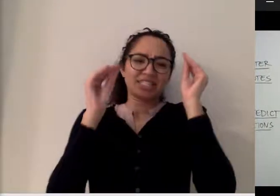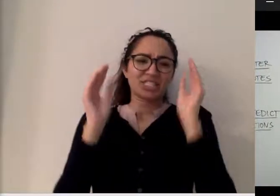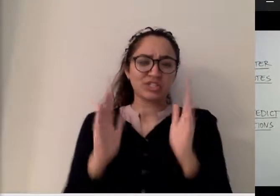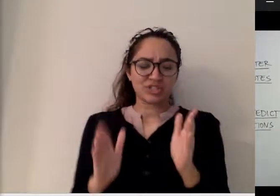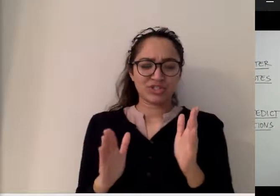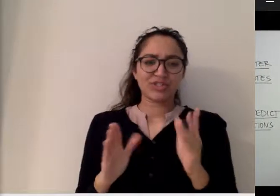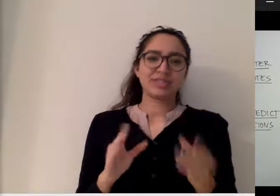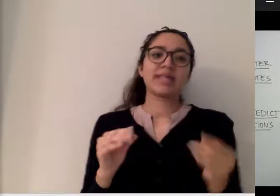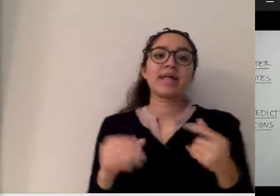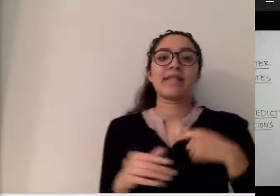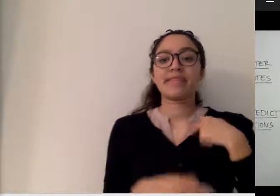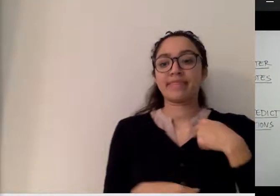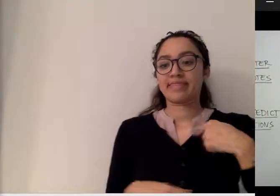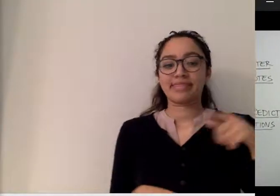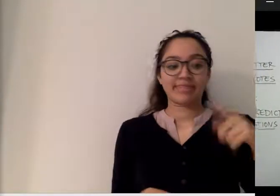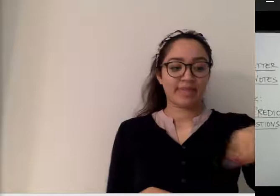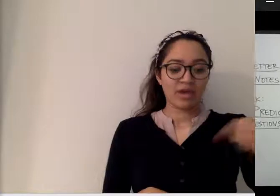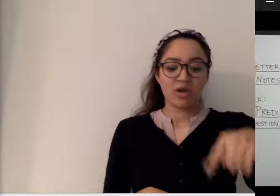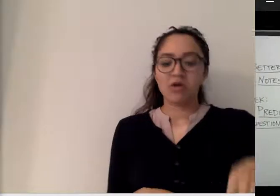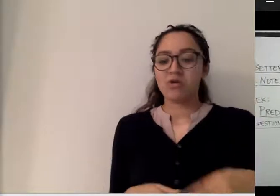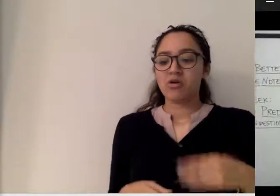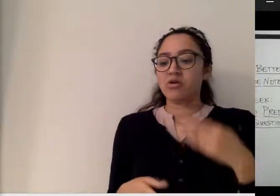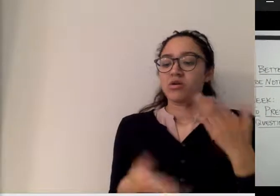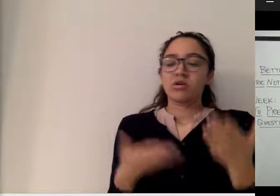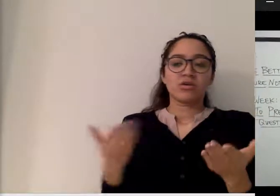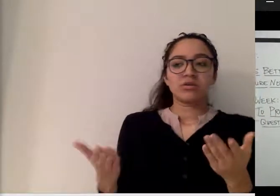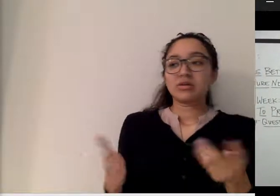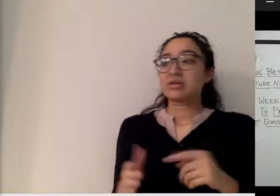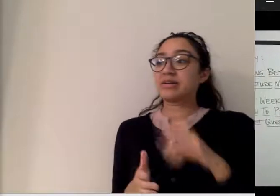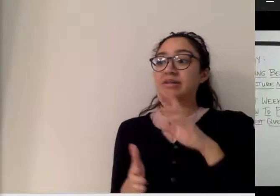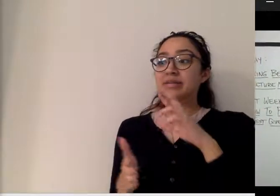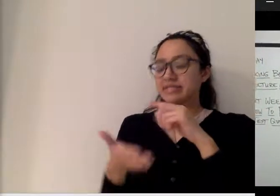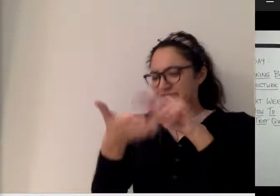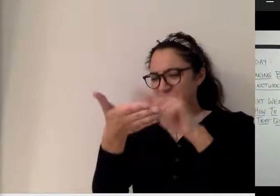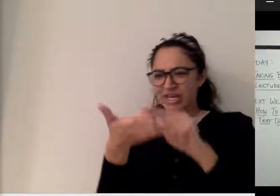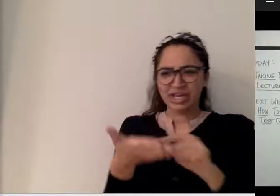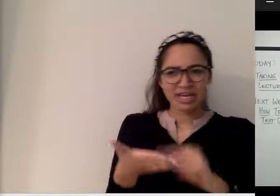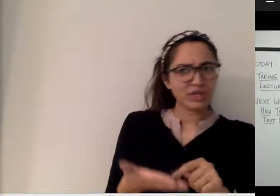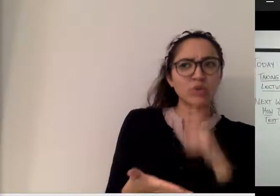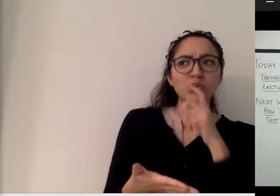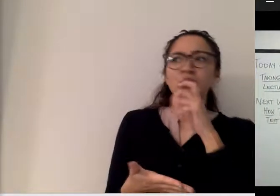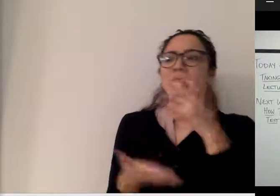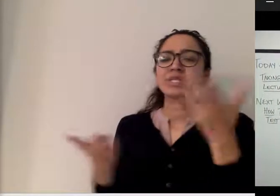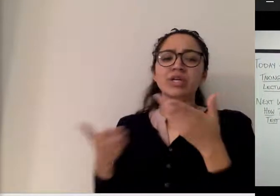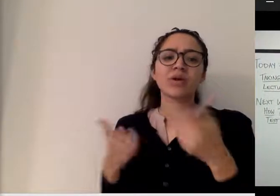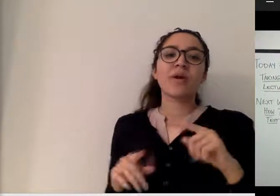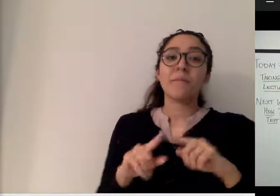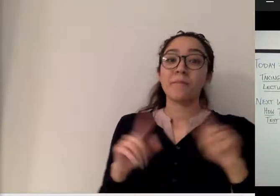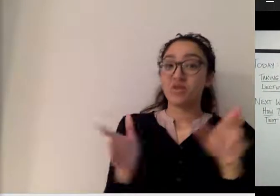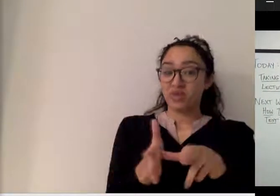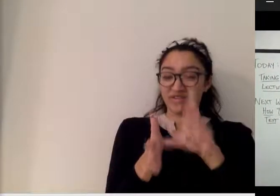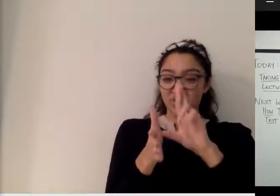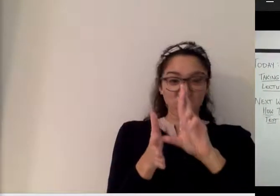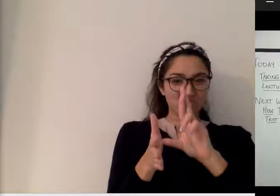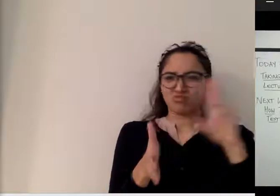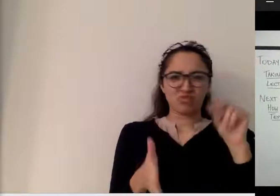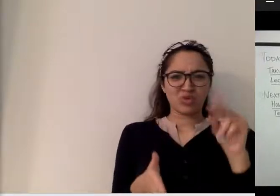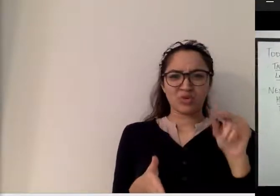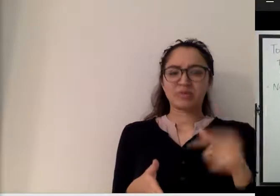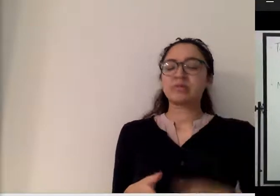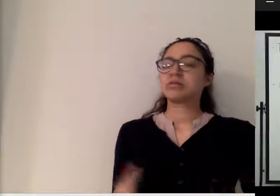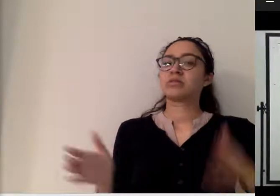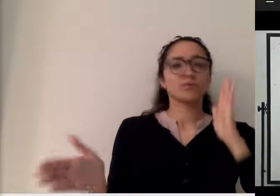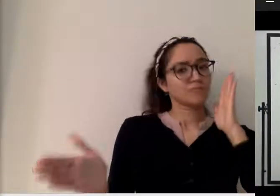into the classroom, they put everything down, they might take roll, and then usually they don't review a lot. They just sort of hit